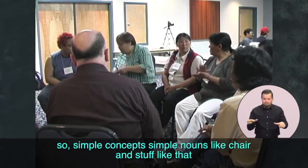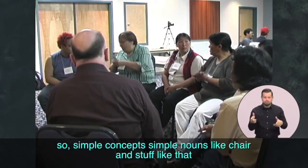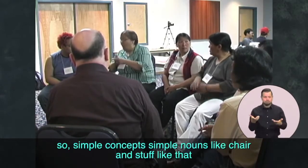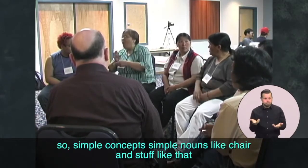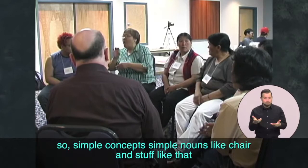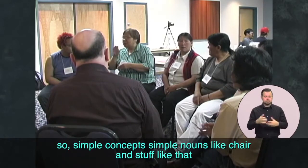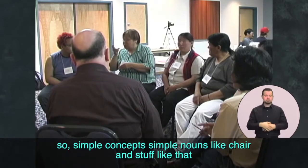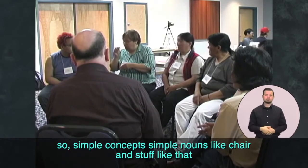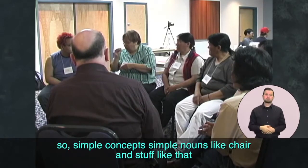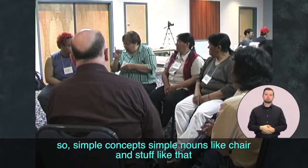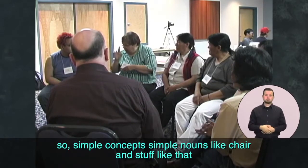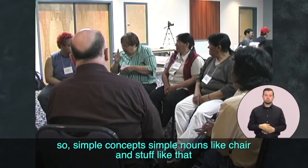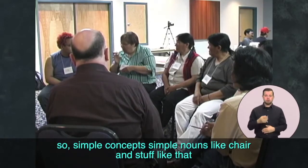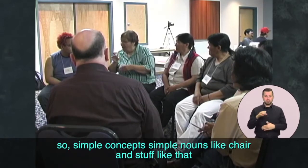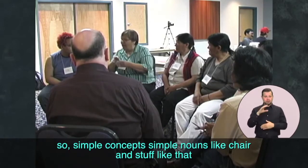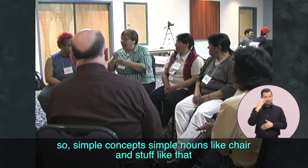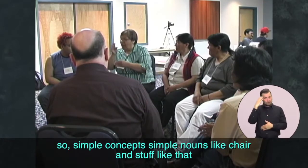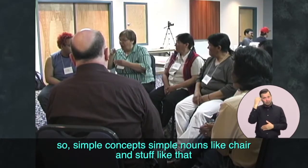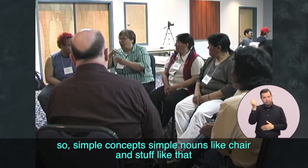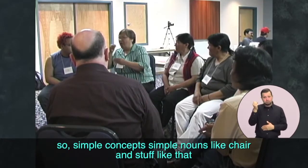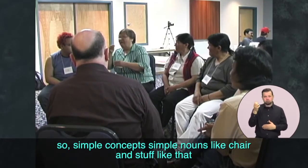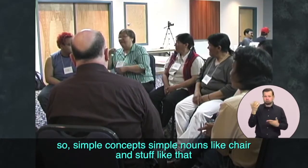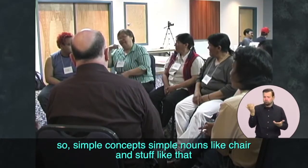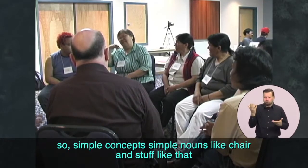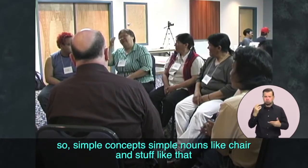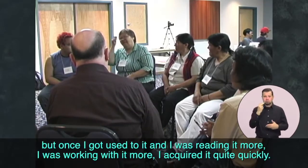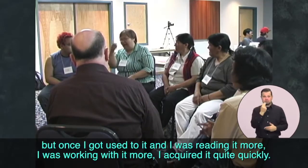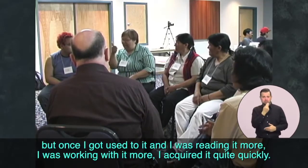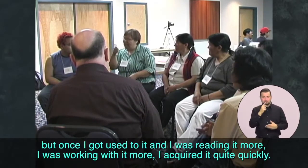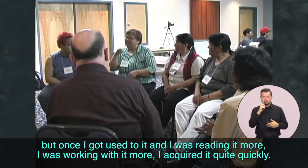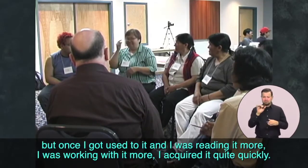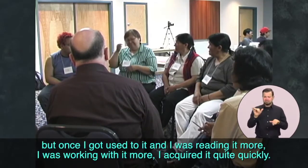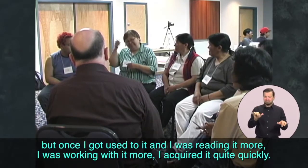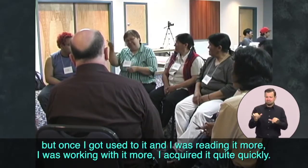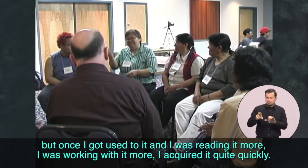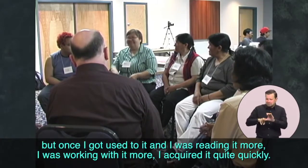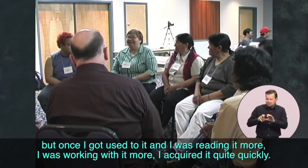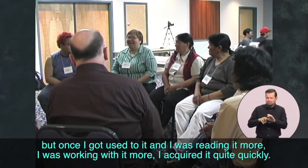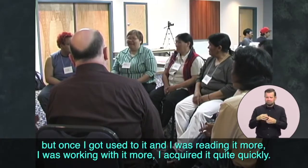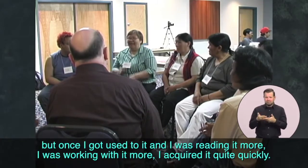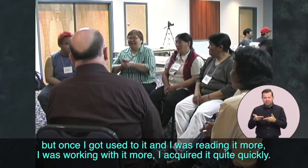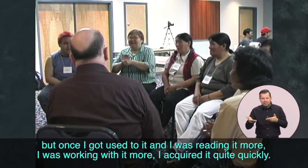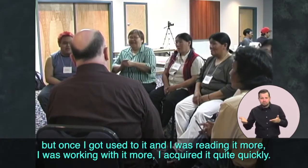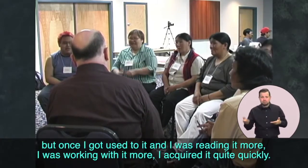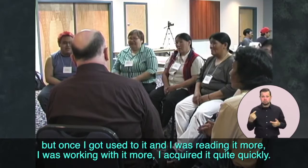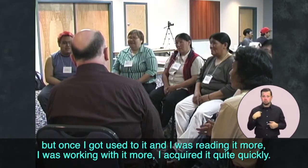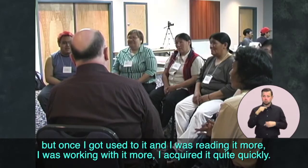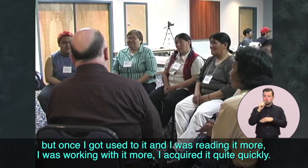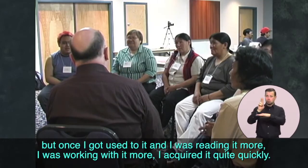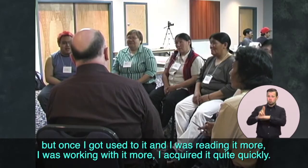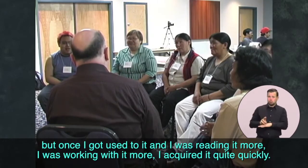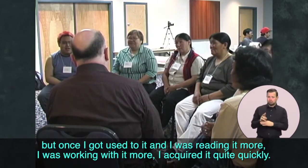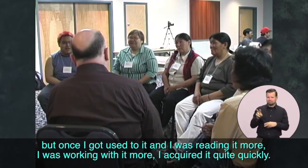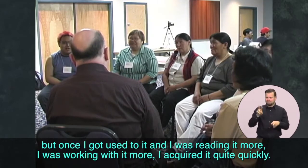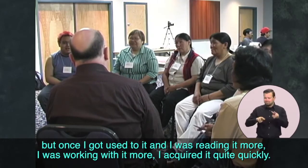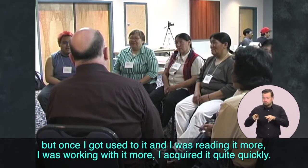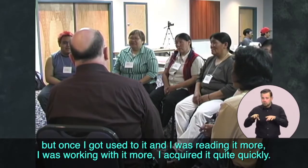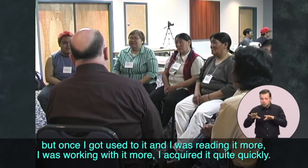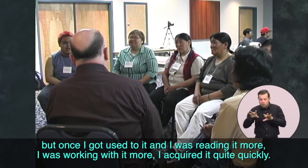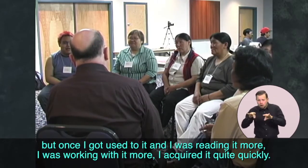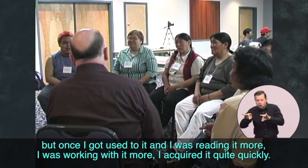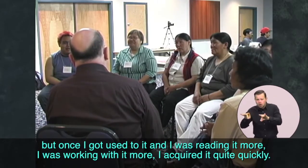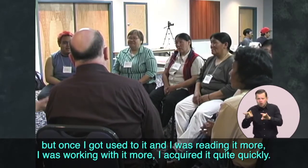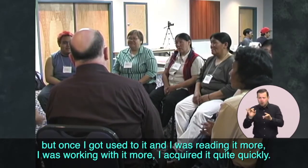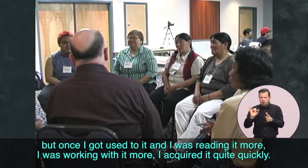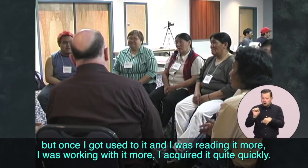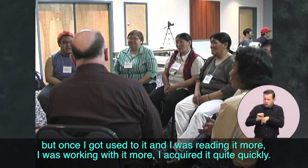another language. So simple concepts, simple nouns like chairs, stuff like that. But once I got used to it and was reading it more and working